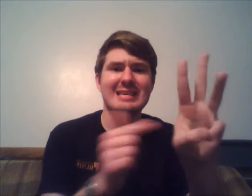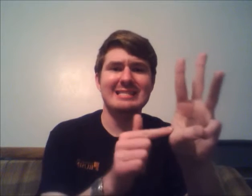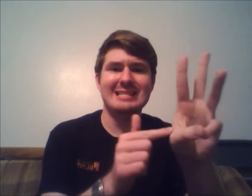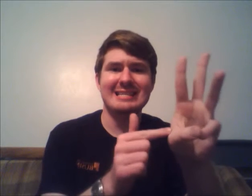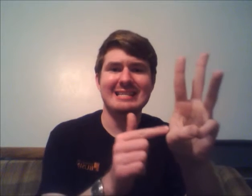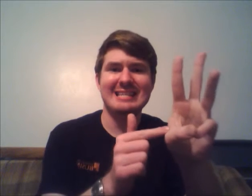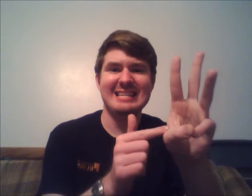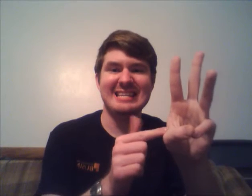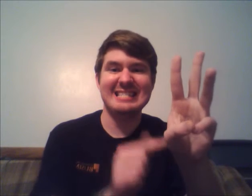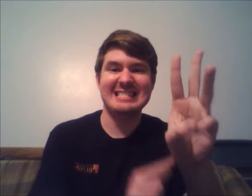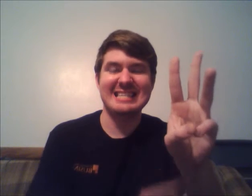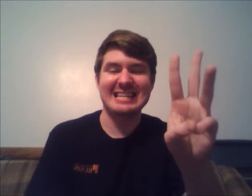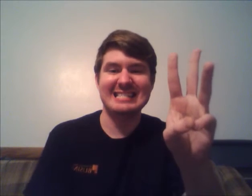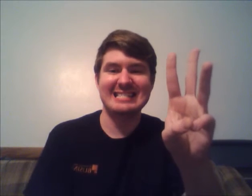This is 6.